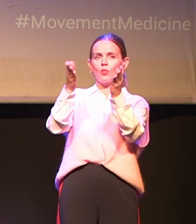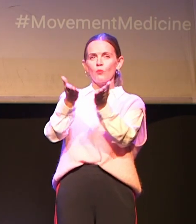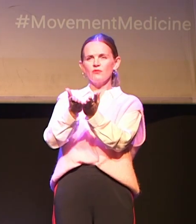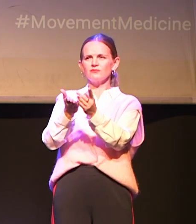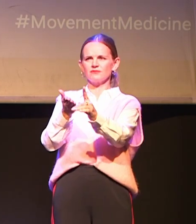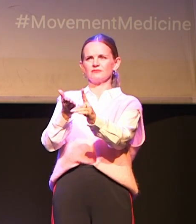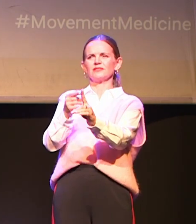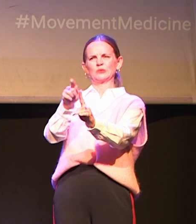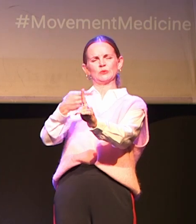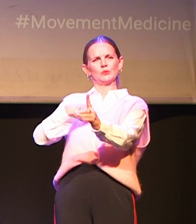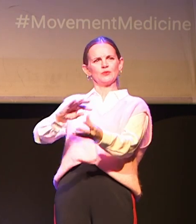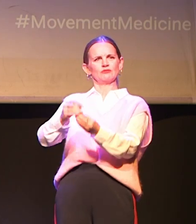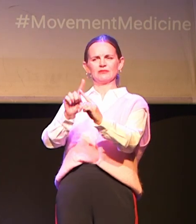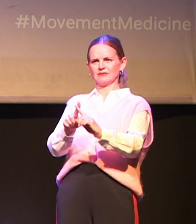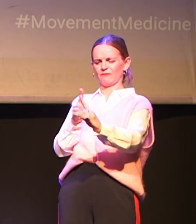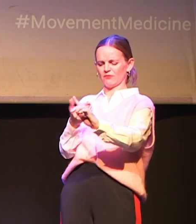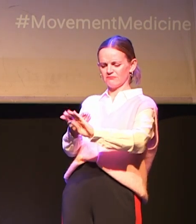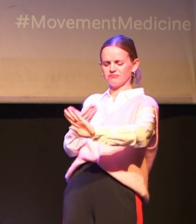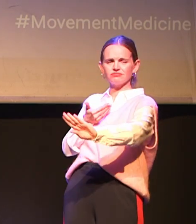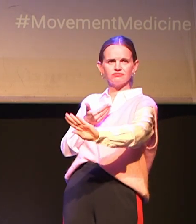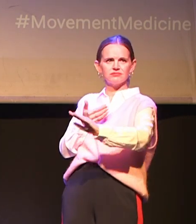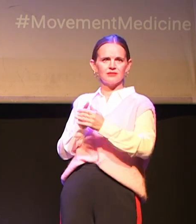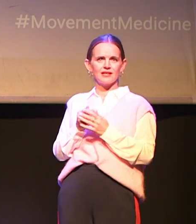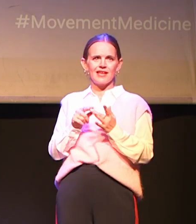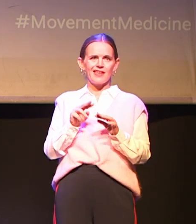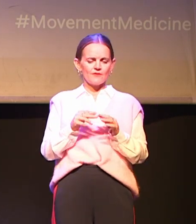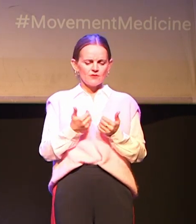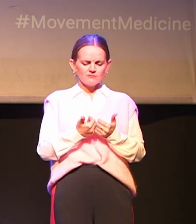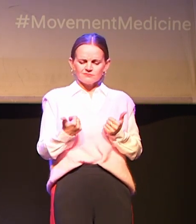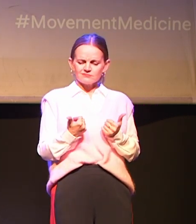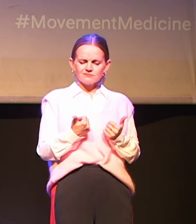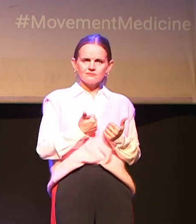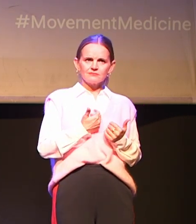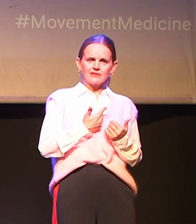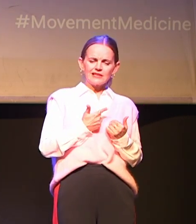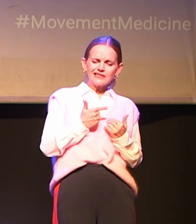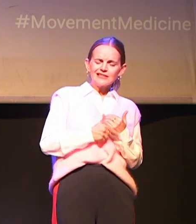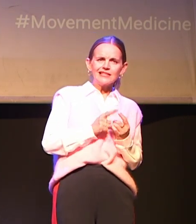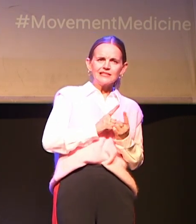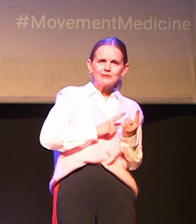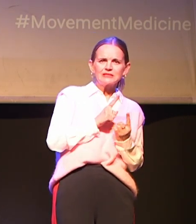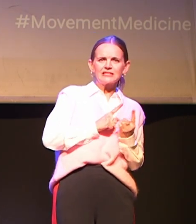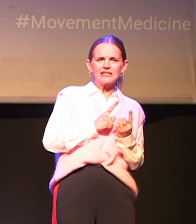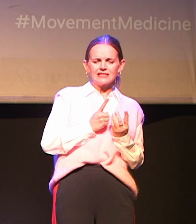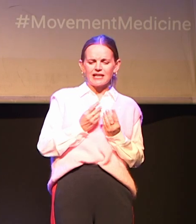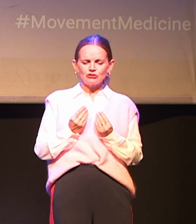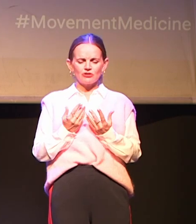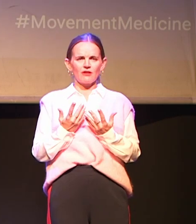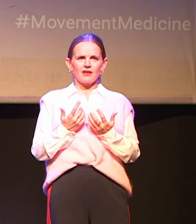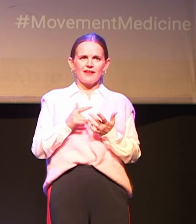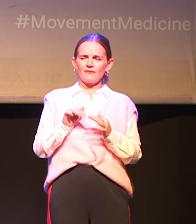the texture, the feeling, the intimacy of our lives, what that opens up in the